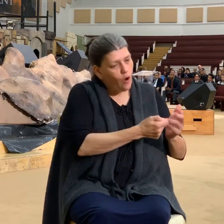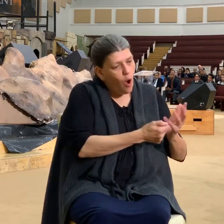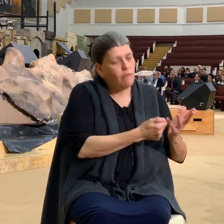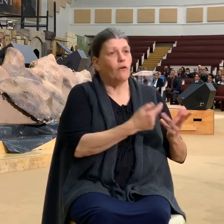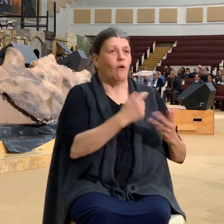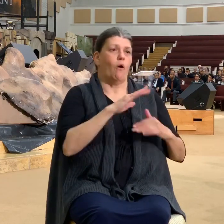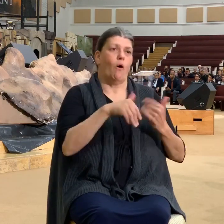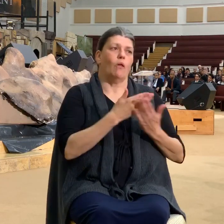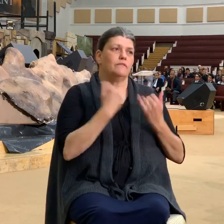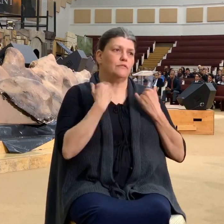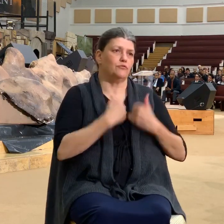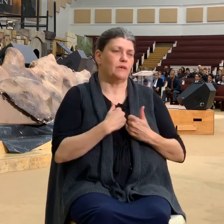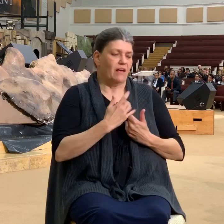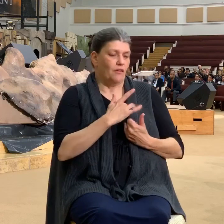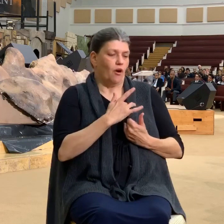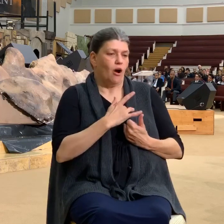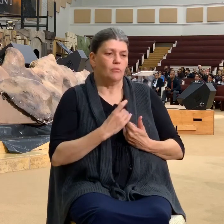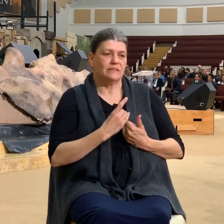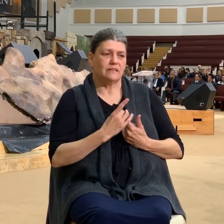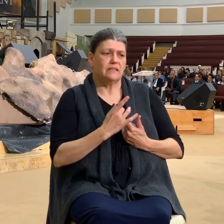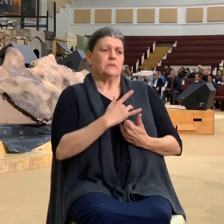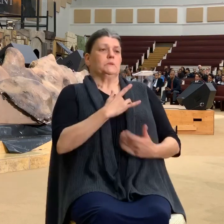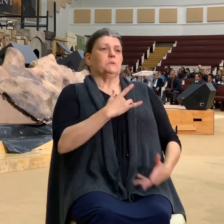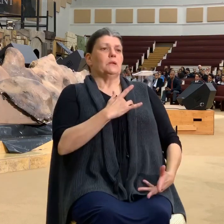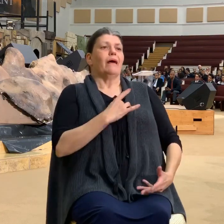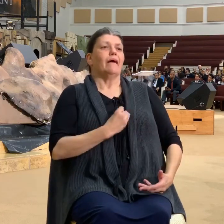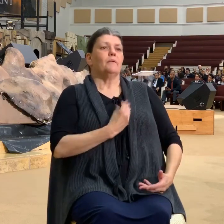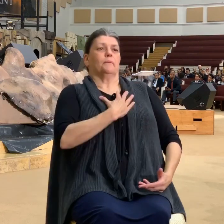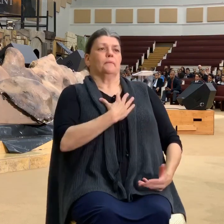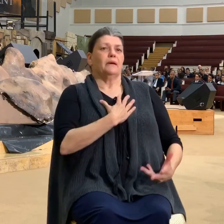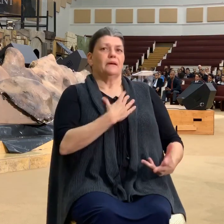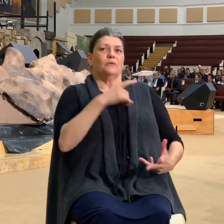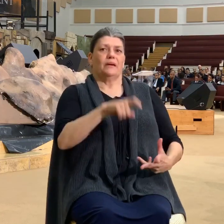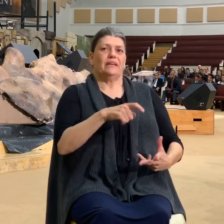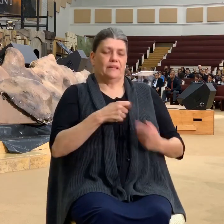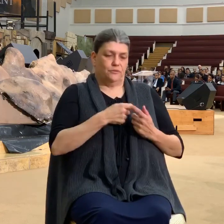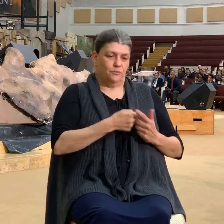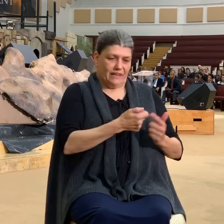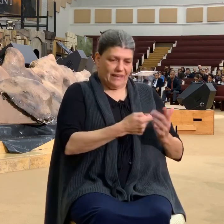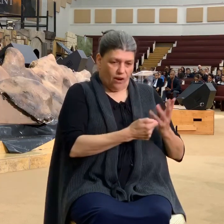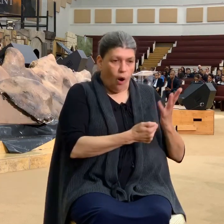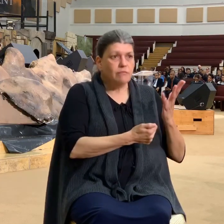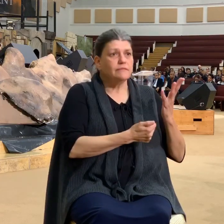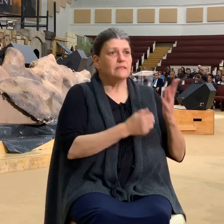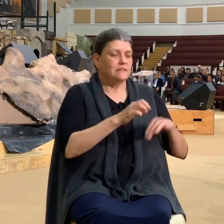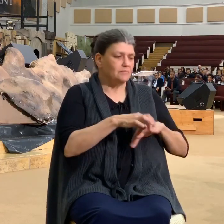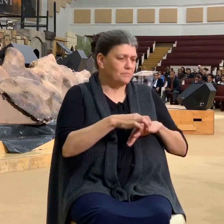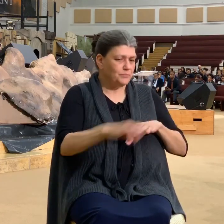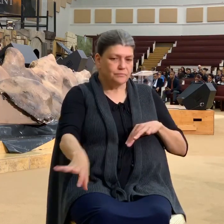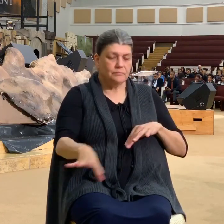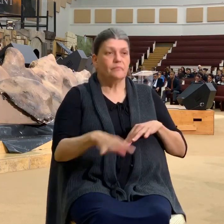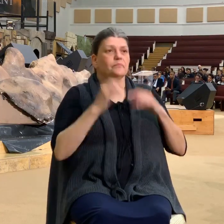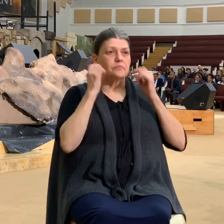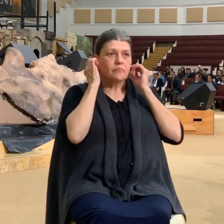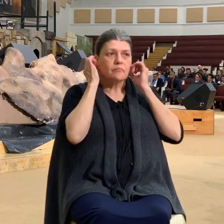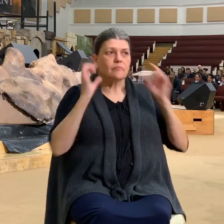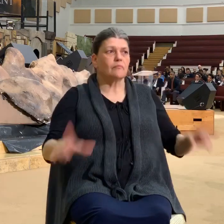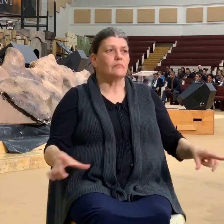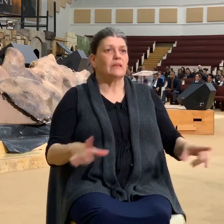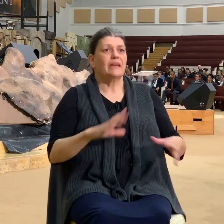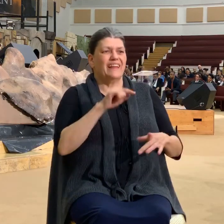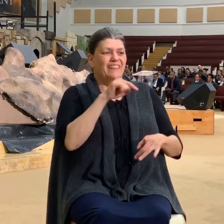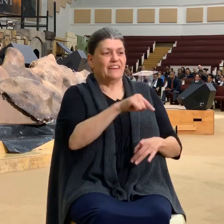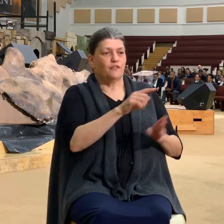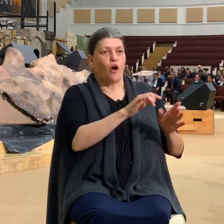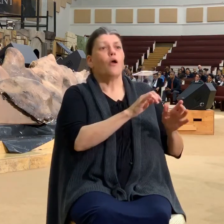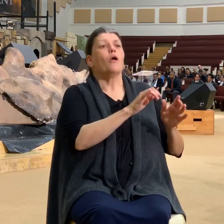within them, and they recognize, we need to take this stuff off and do the work of ministry. So these are patterns that